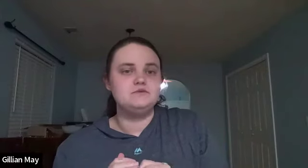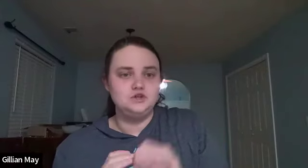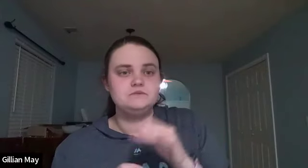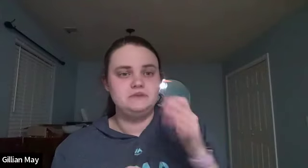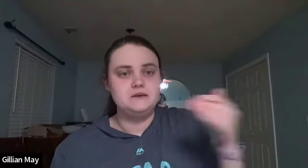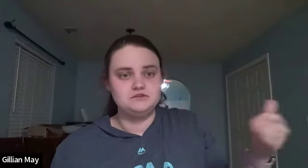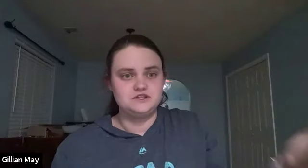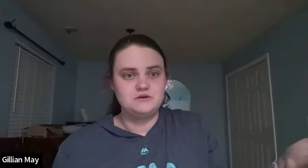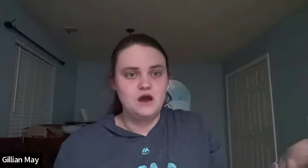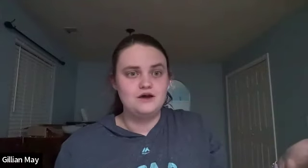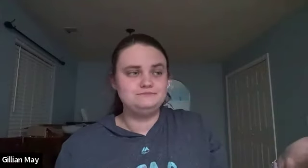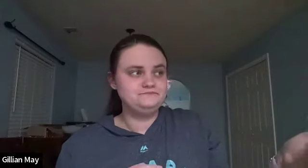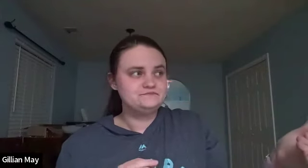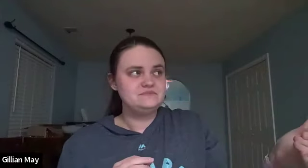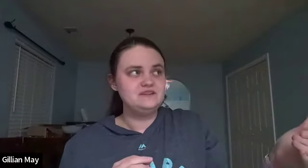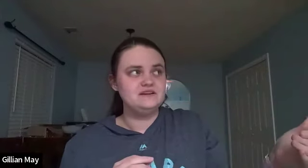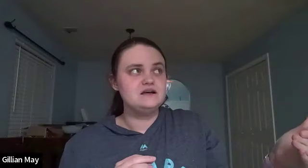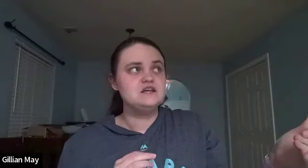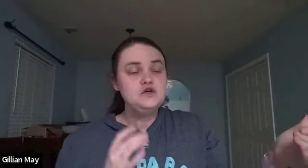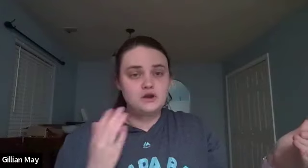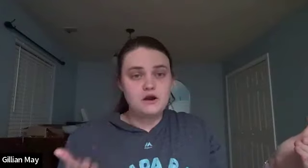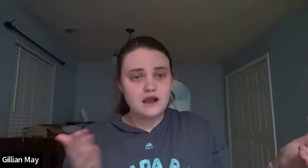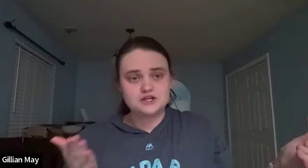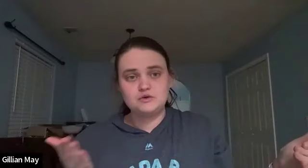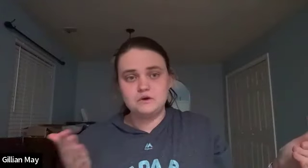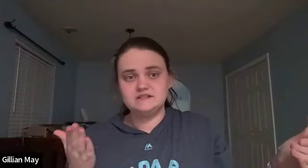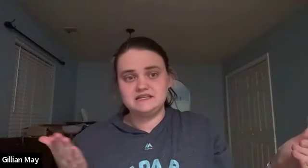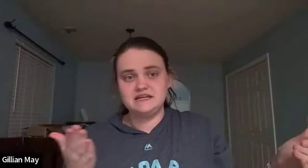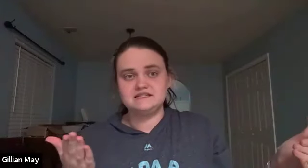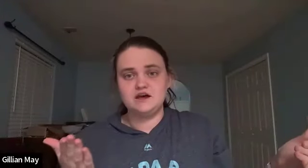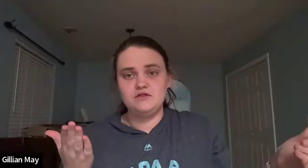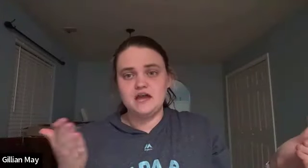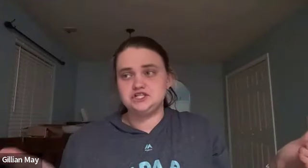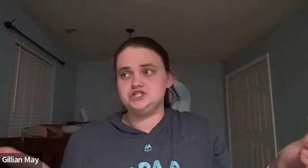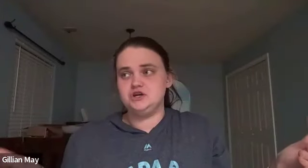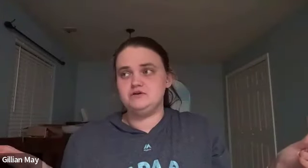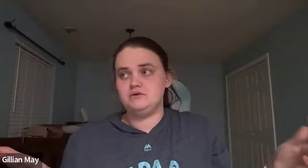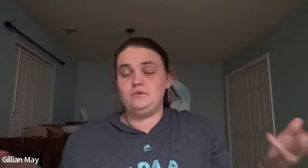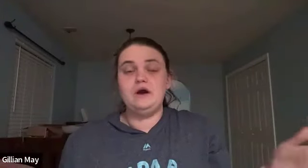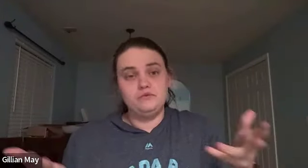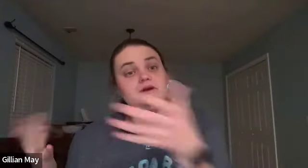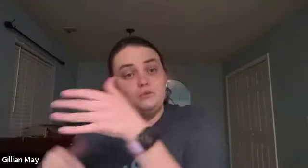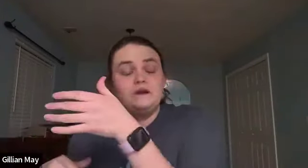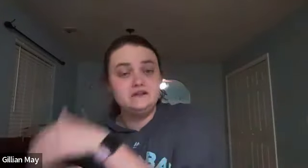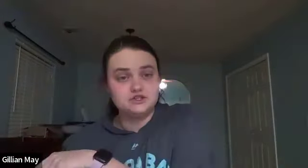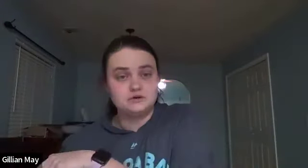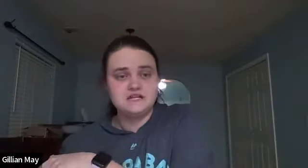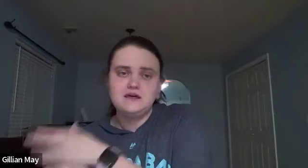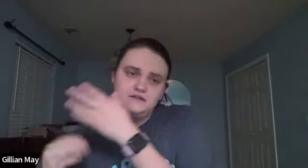you would be able to. Because there are actual words in ASL that just don't, or well, there are English words that